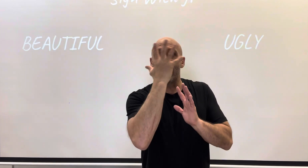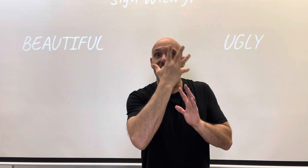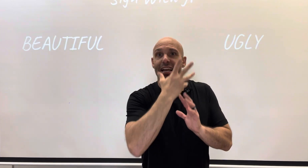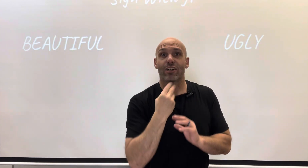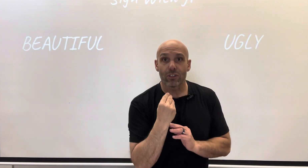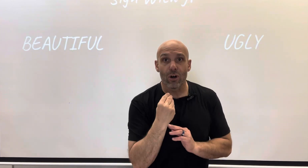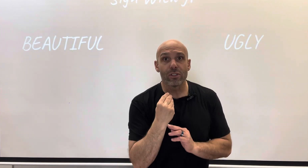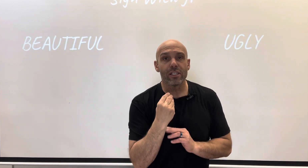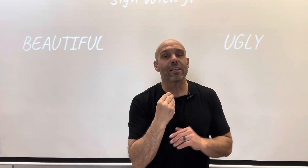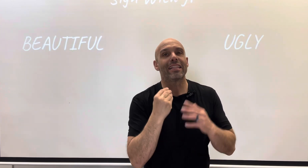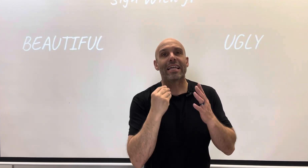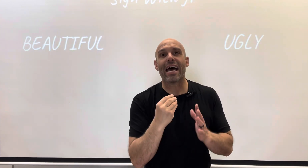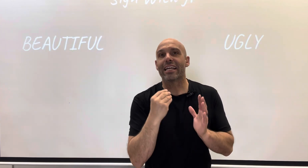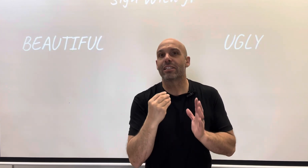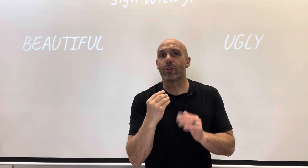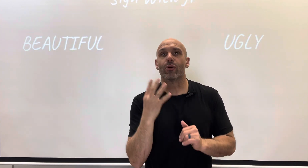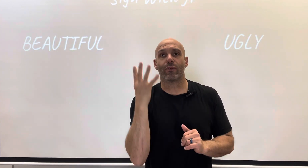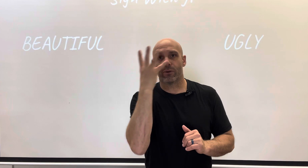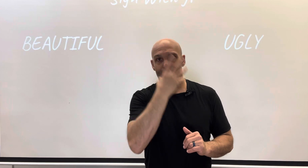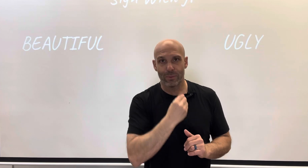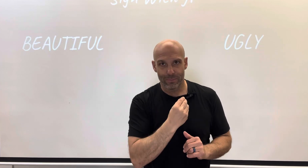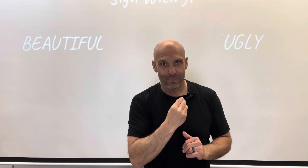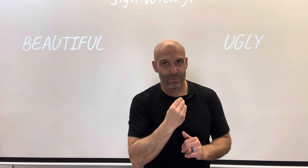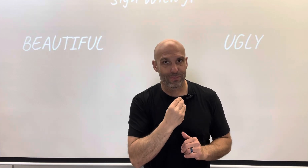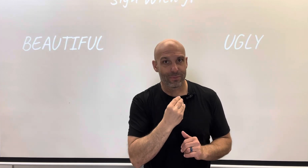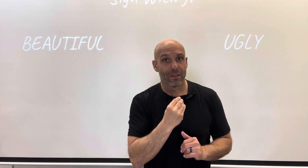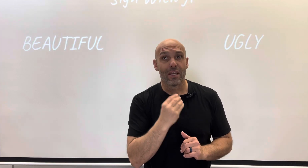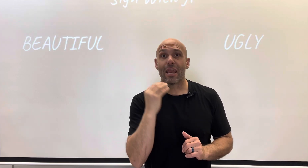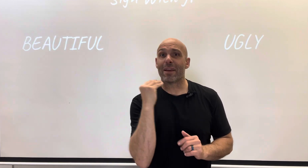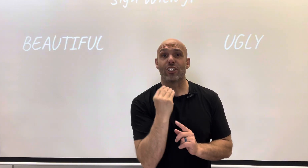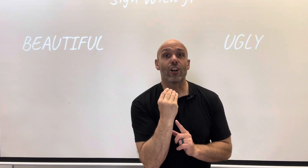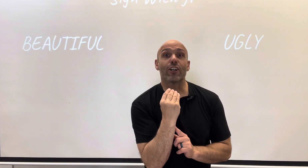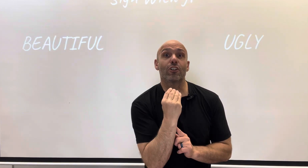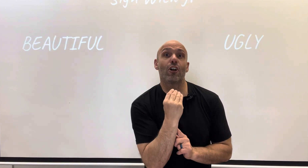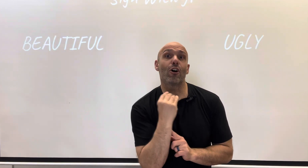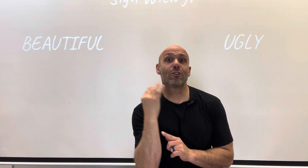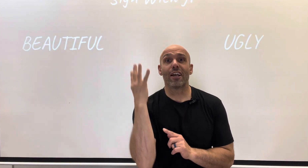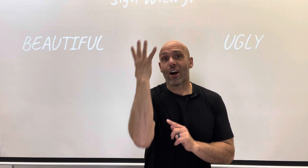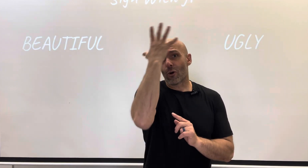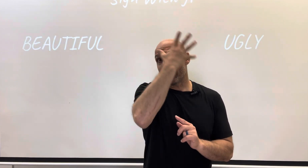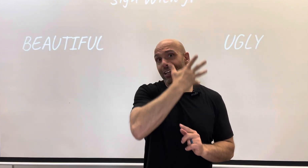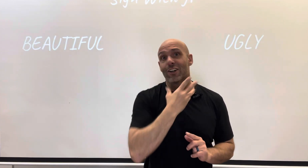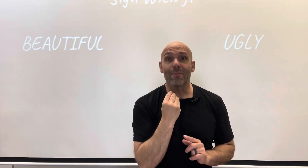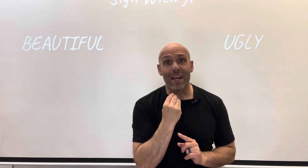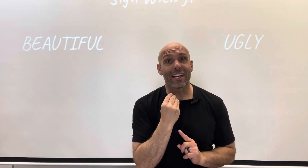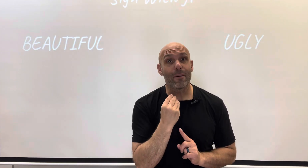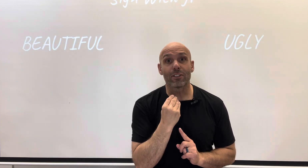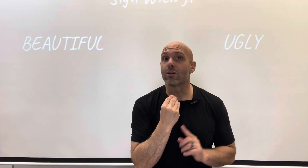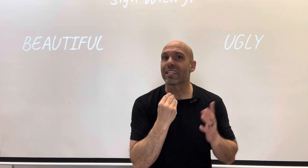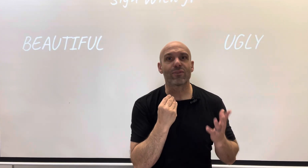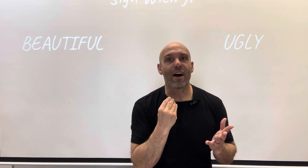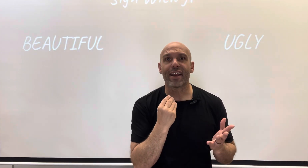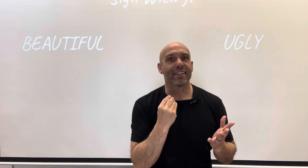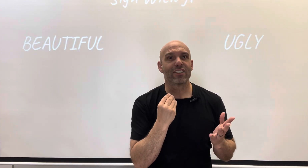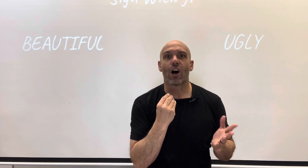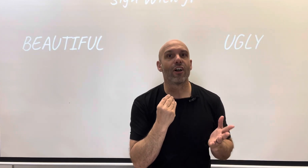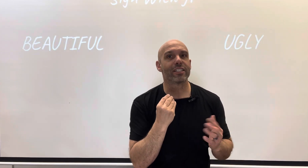and closes. That is beautiful. It may start closed, open and come closed. That's fine. It's all the same